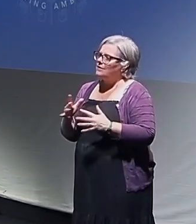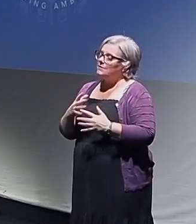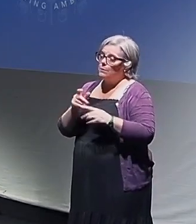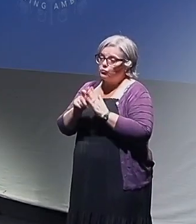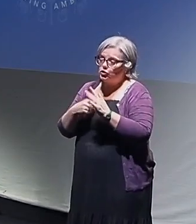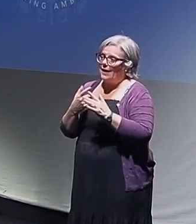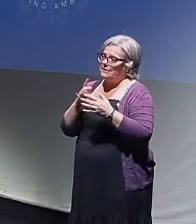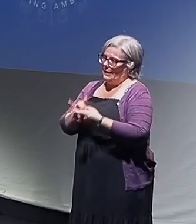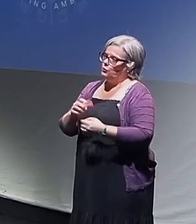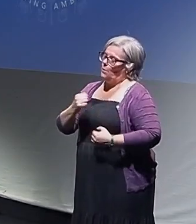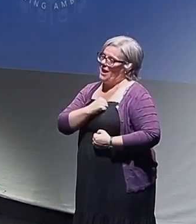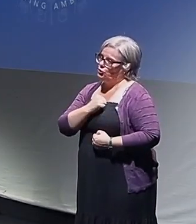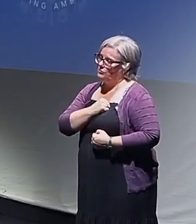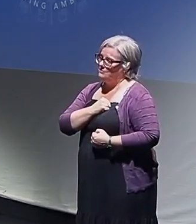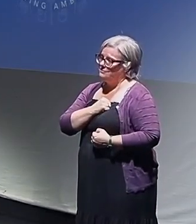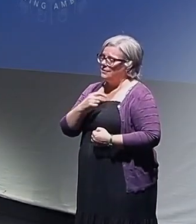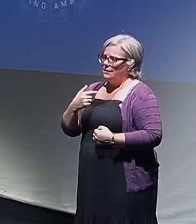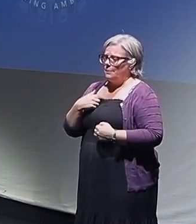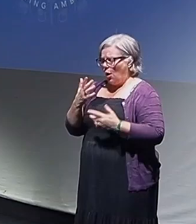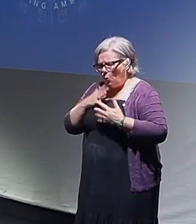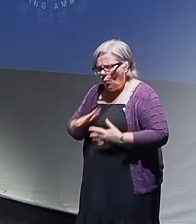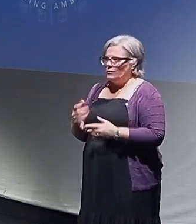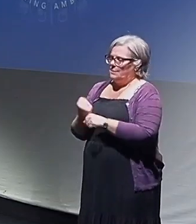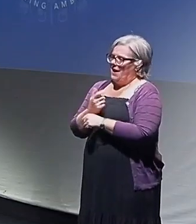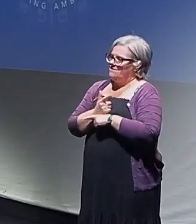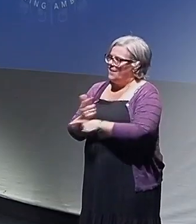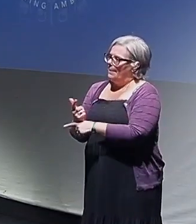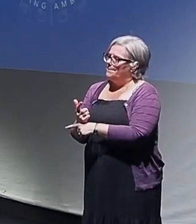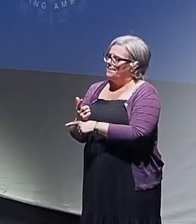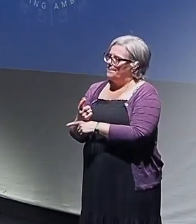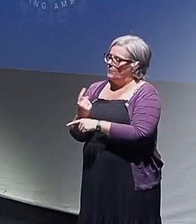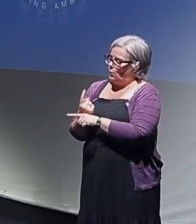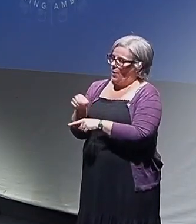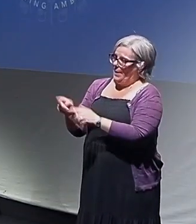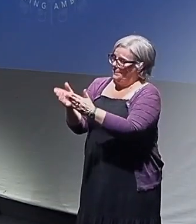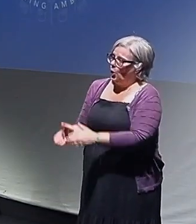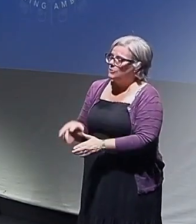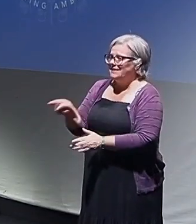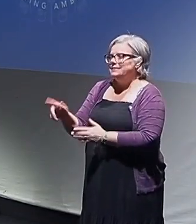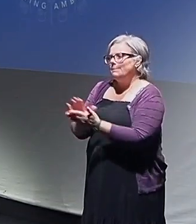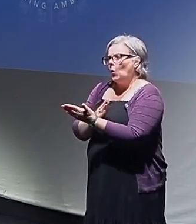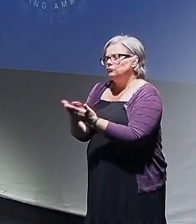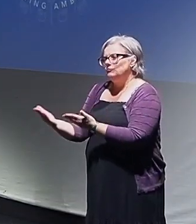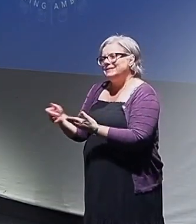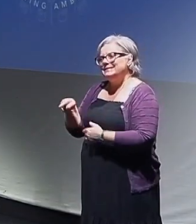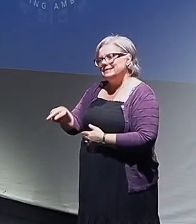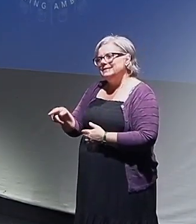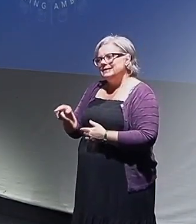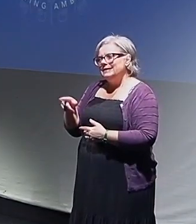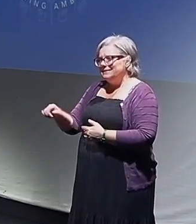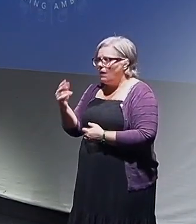project because I felt compelled to make sure that more people knew his poetry. He's an amazing writer, and his prose and his